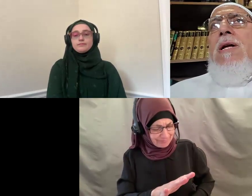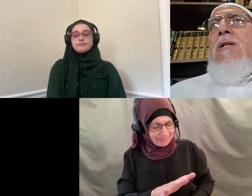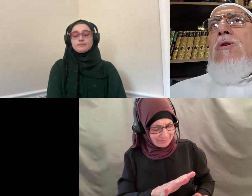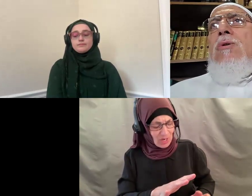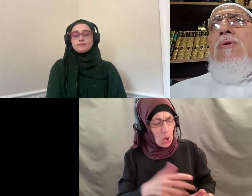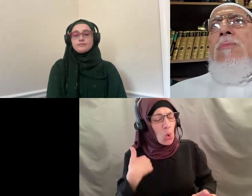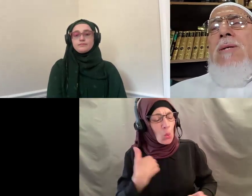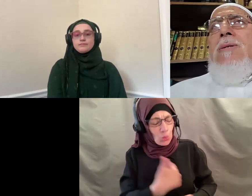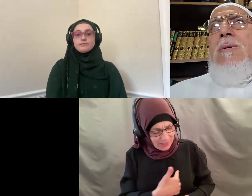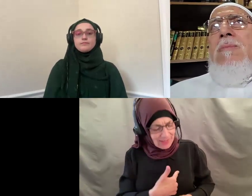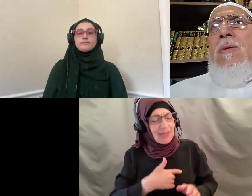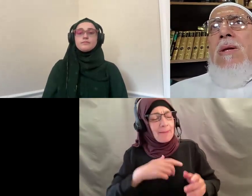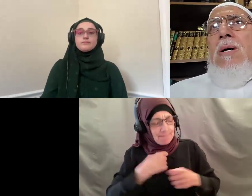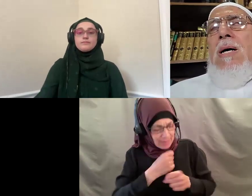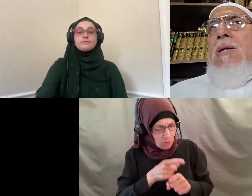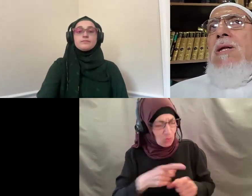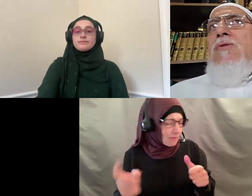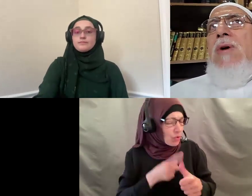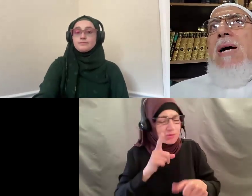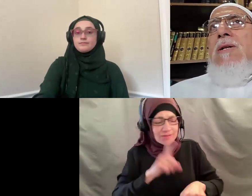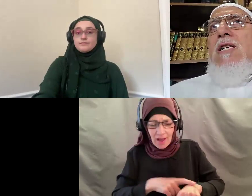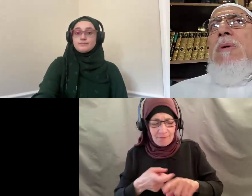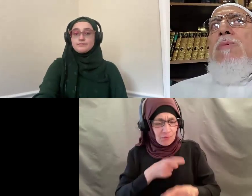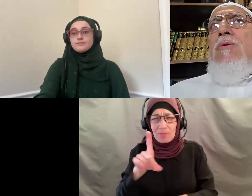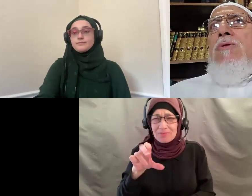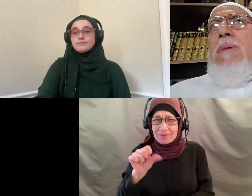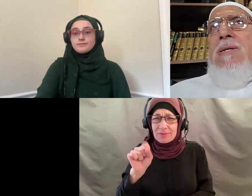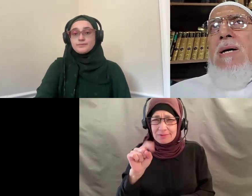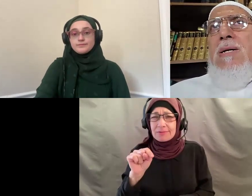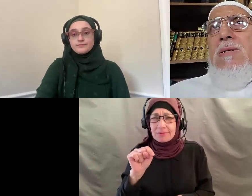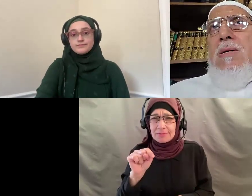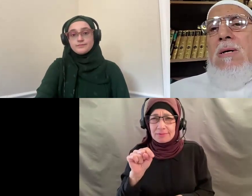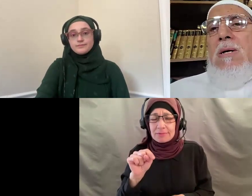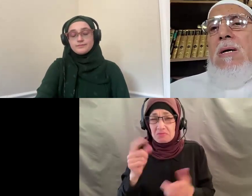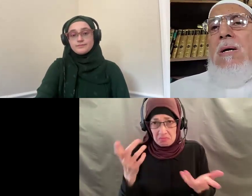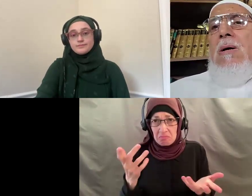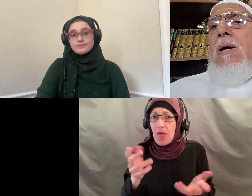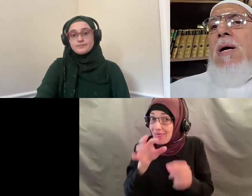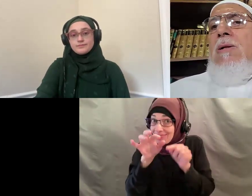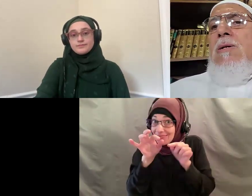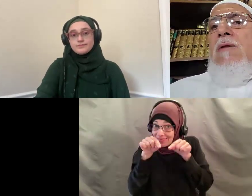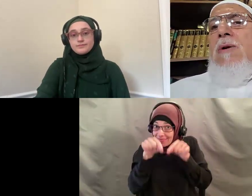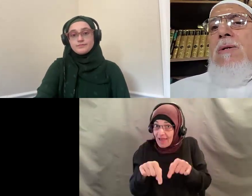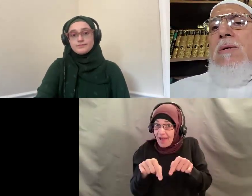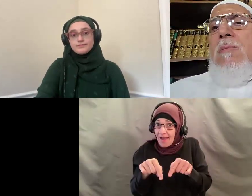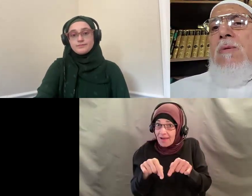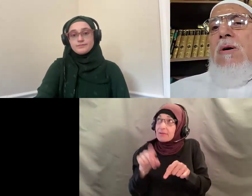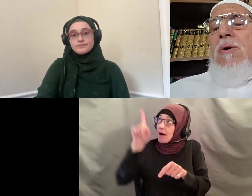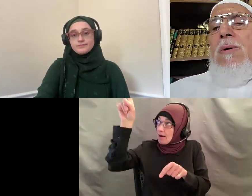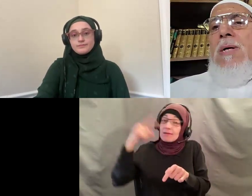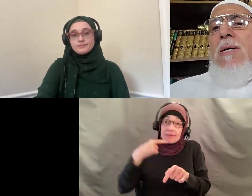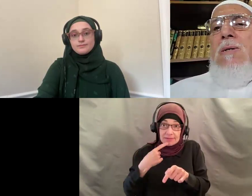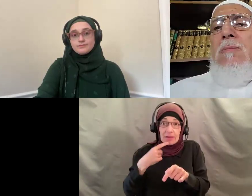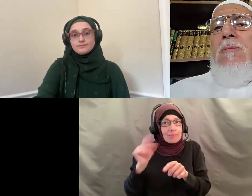have created you from dust. And this fact has been proven by science and discoveries